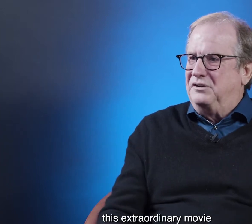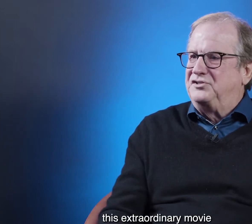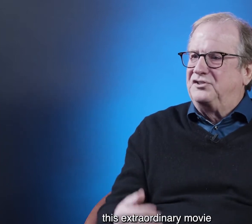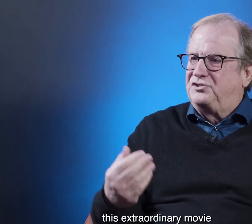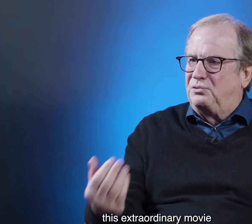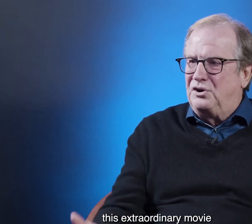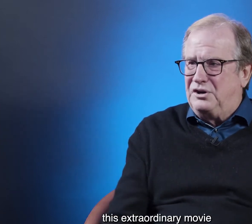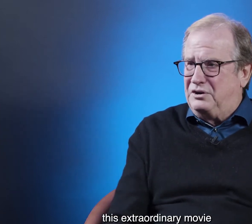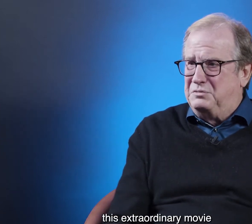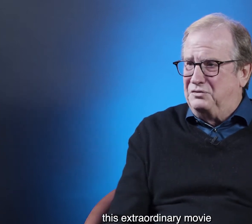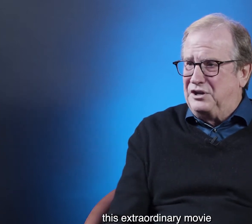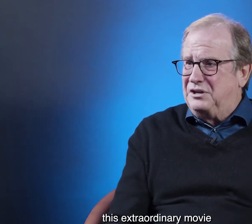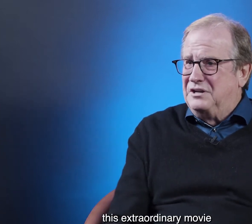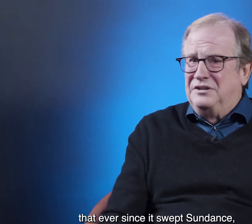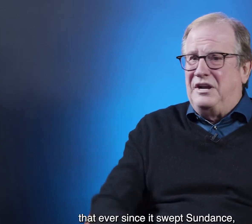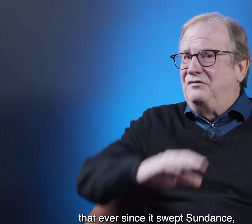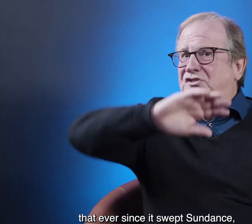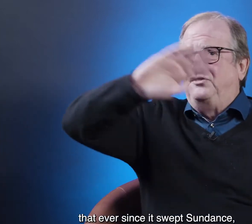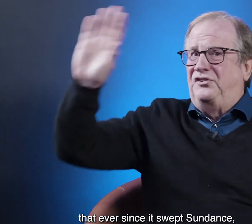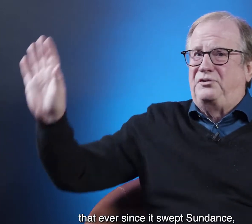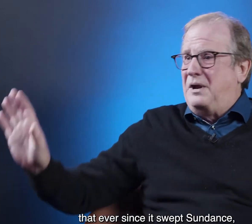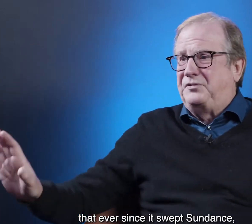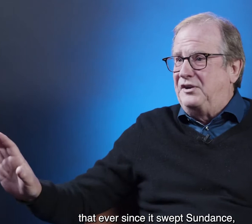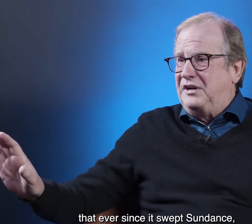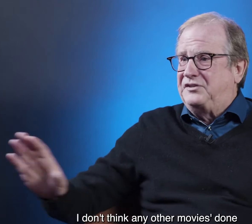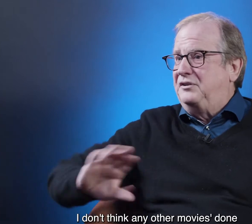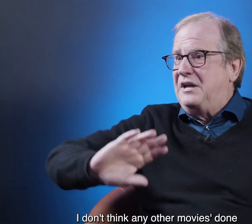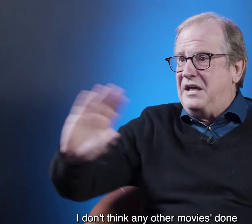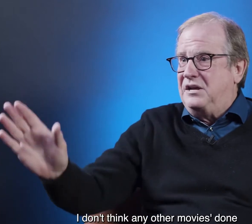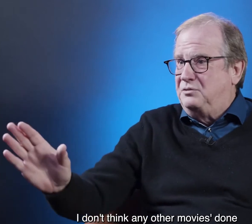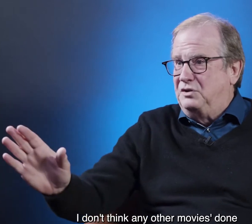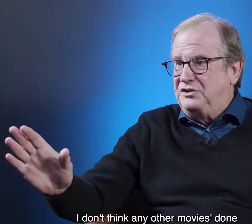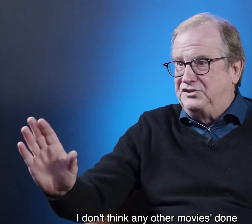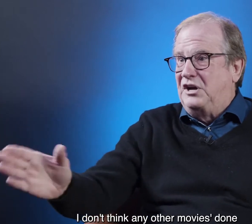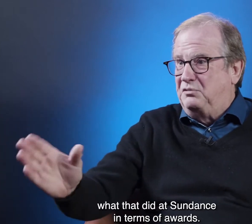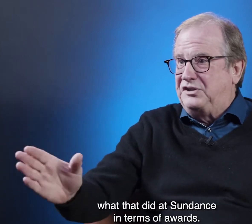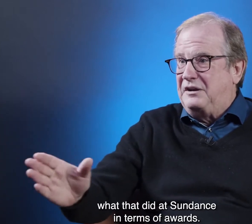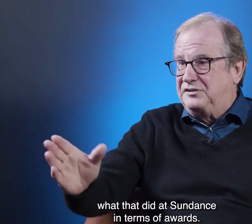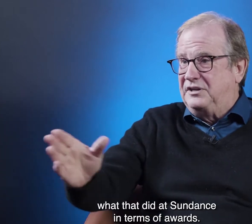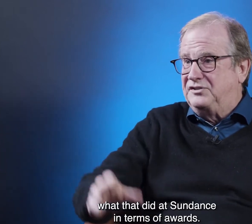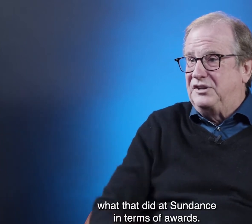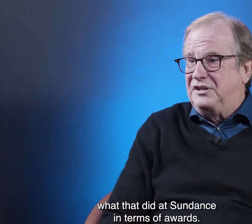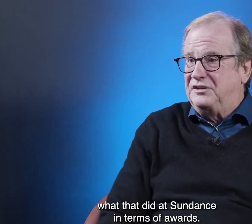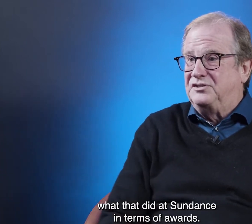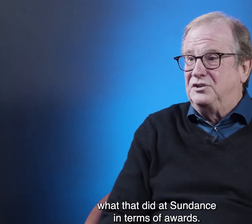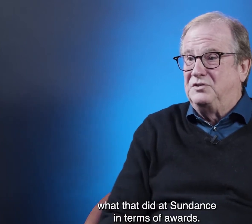this extraordinary movie that ever since it swept Sundance, I don't think any other movie's done what that did at Sundance in terms of